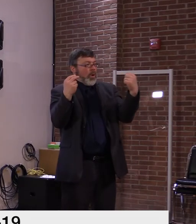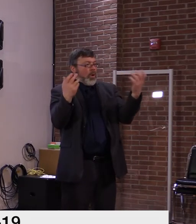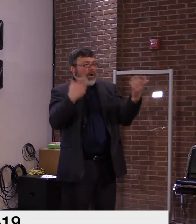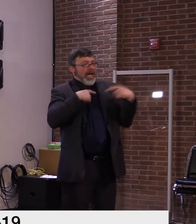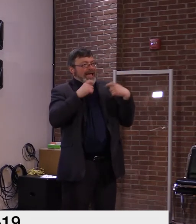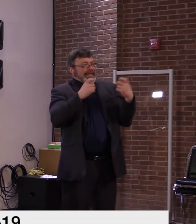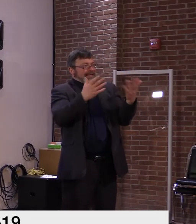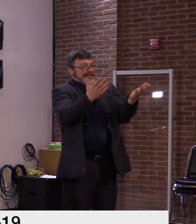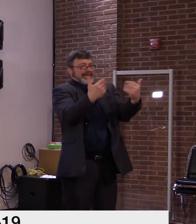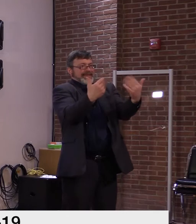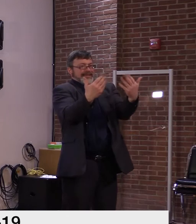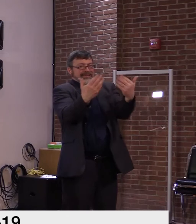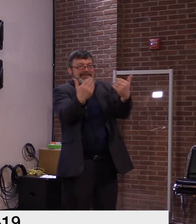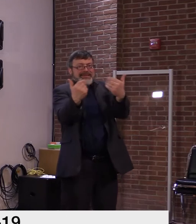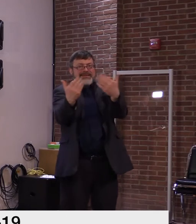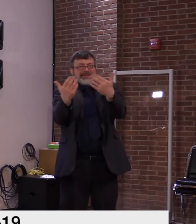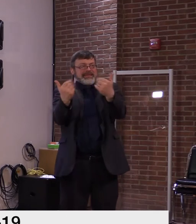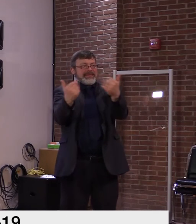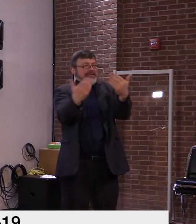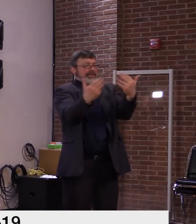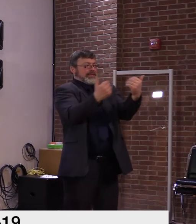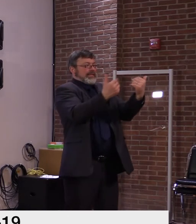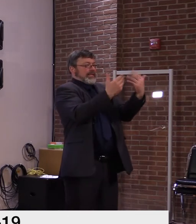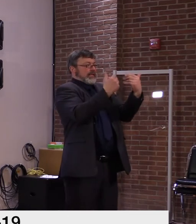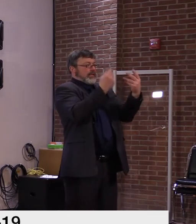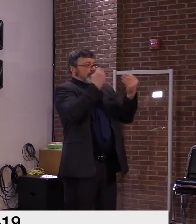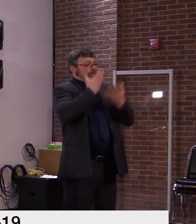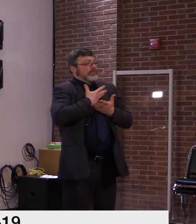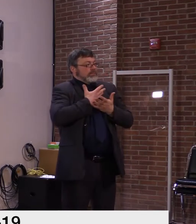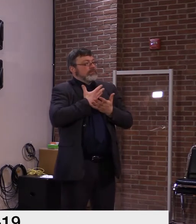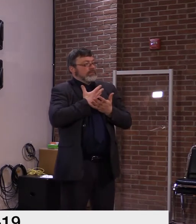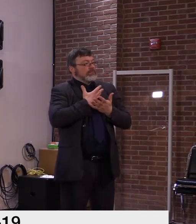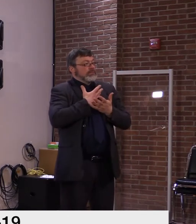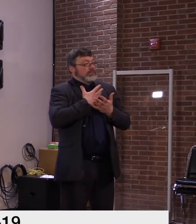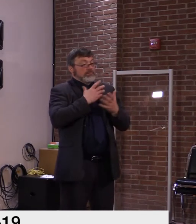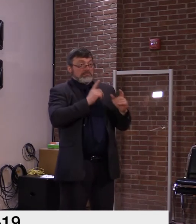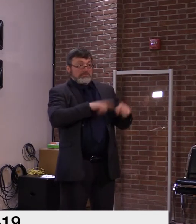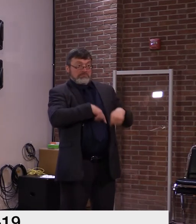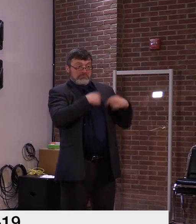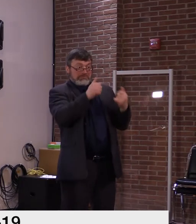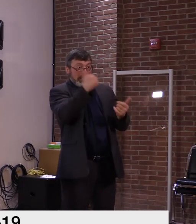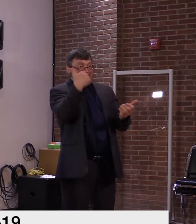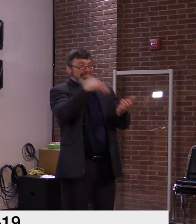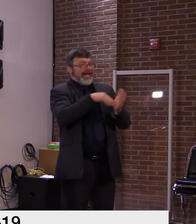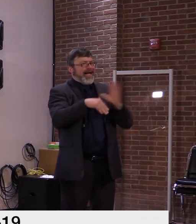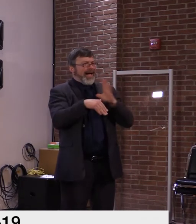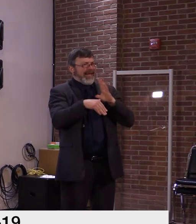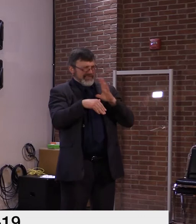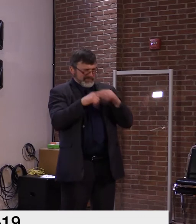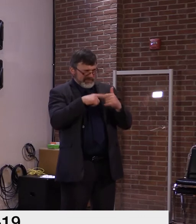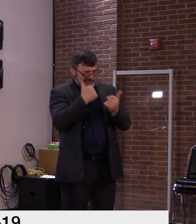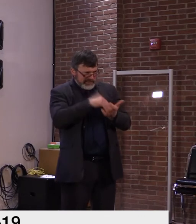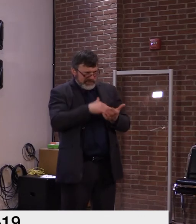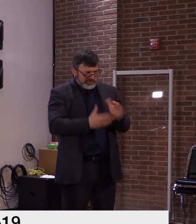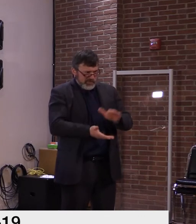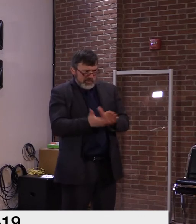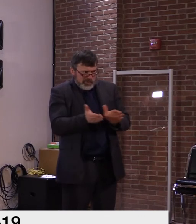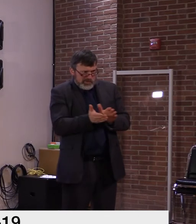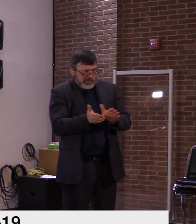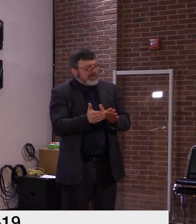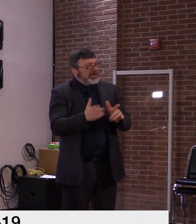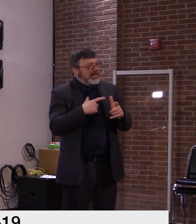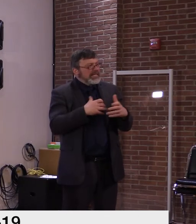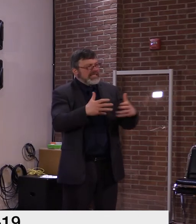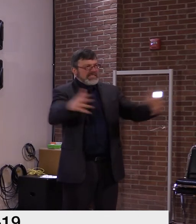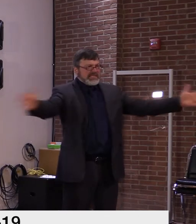pleased, actually, the response we've seen so far. But we do acknowledge it is vacation for some districts, but we have the cooperation of school districts to